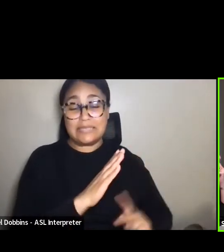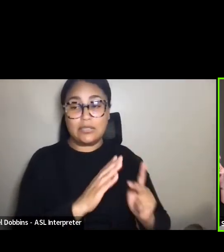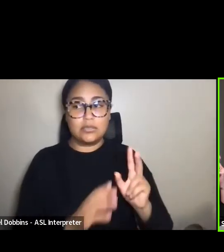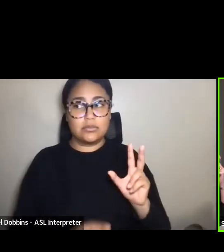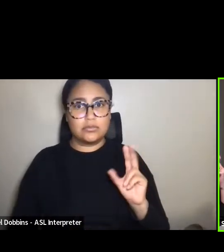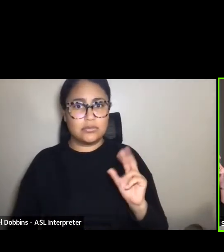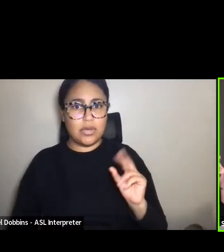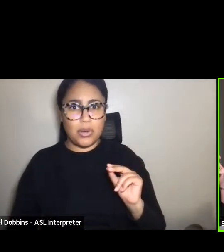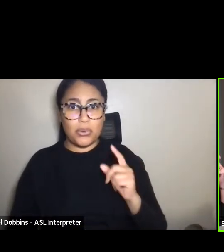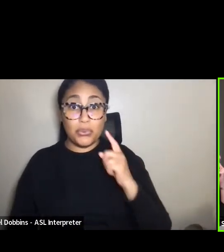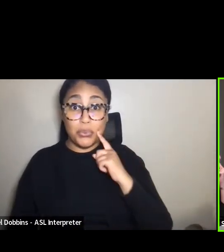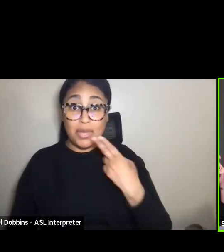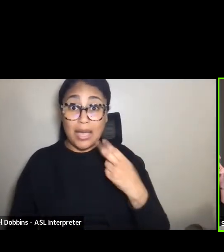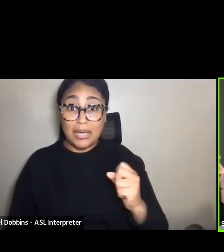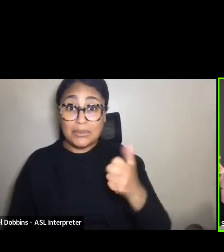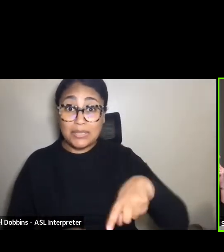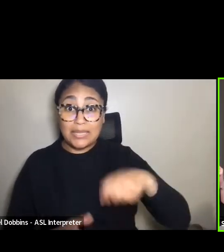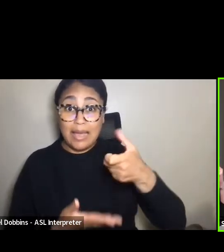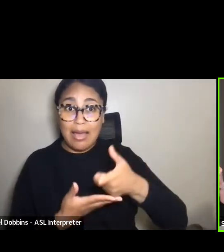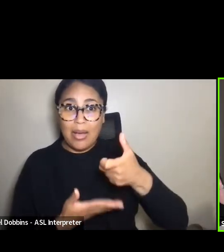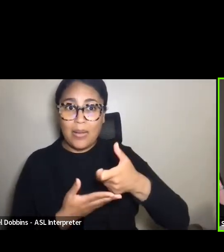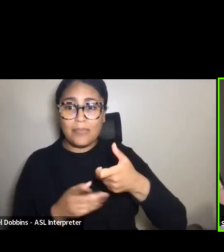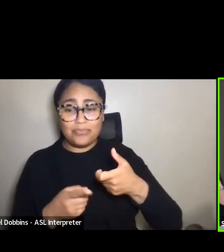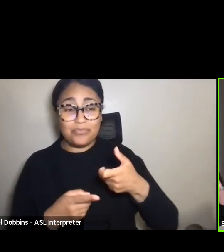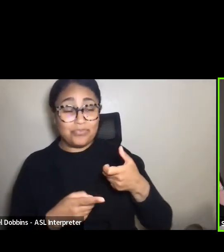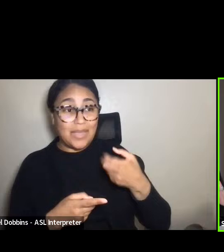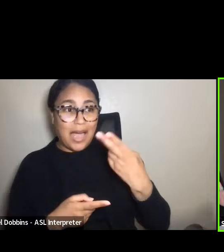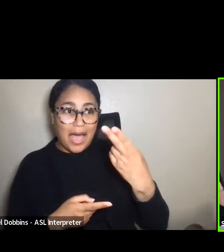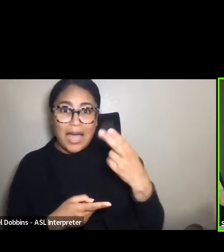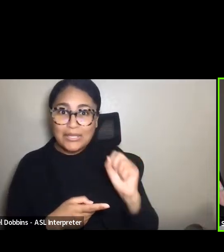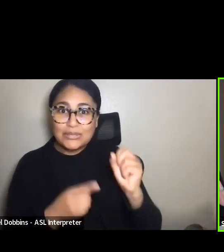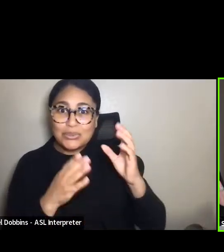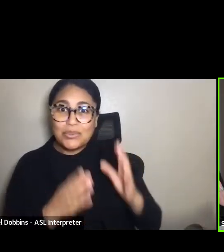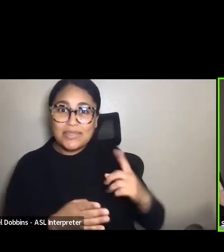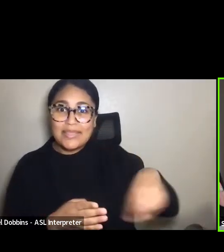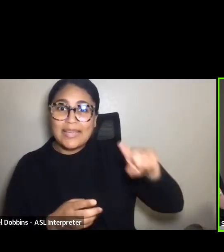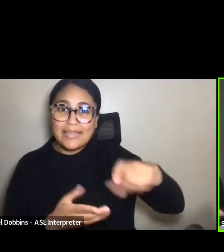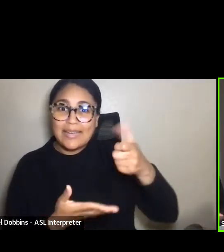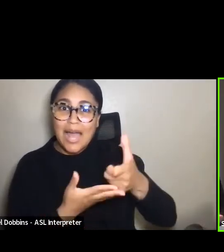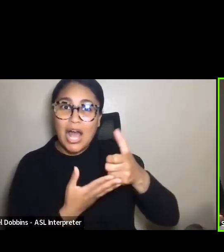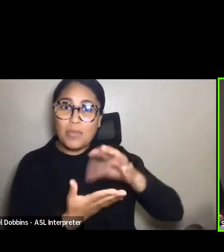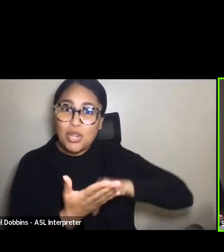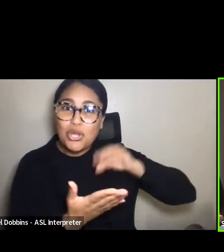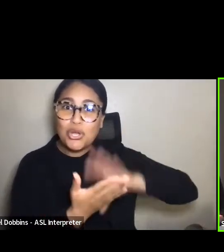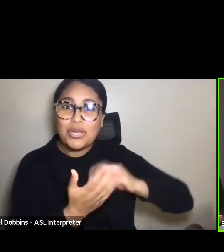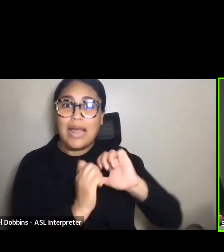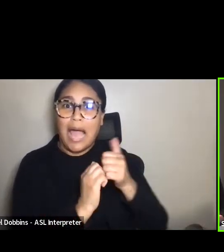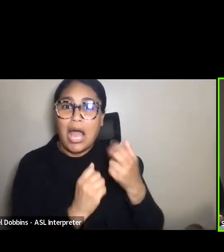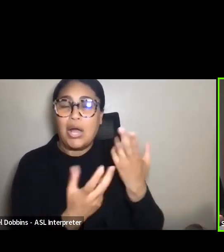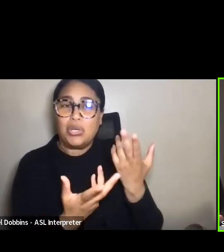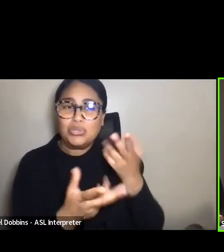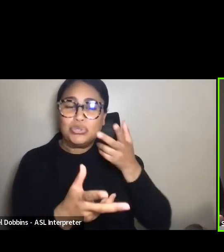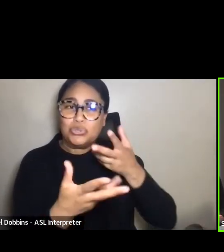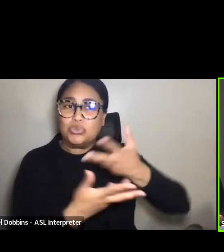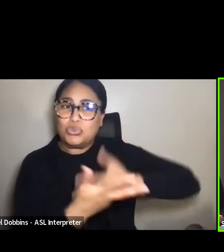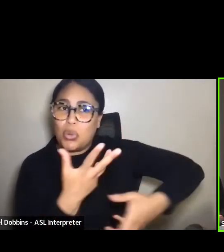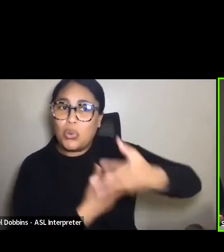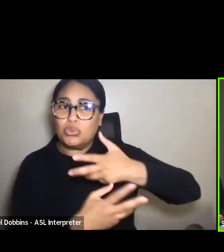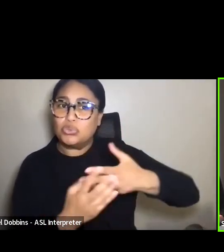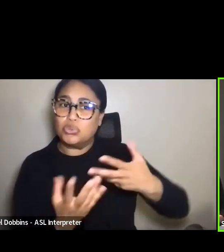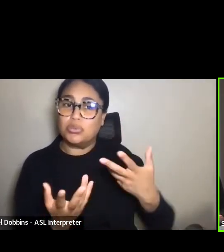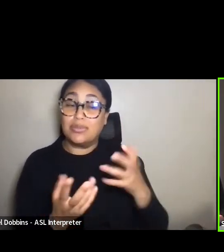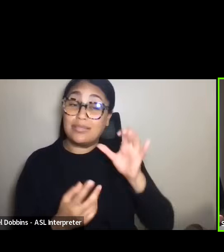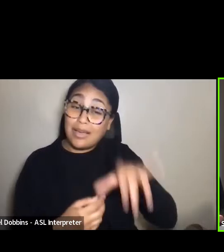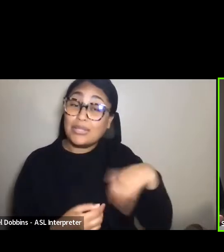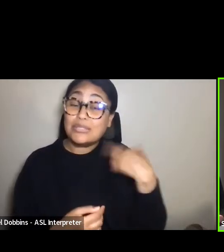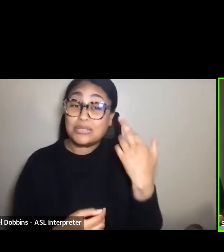think adolescents don't need a little help on like, Right. so, and that's really why you have